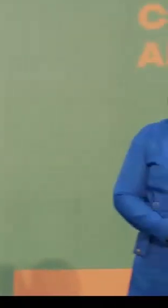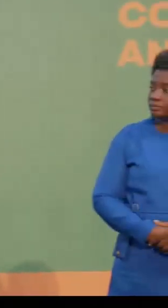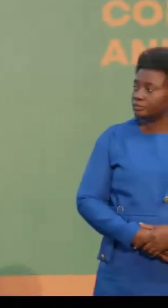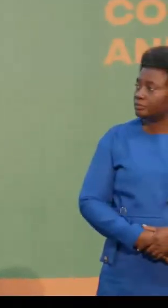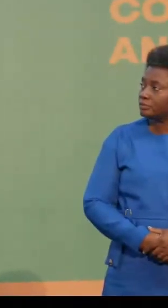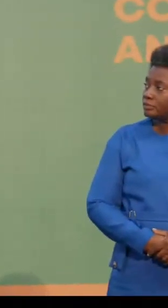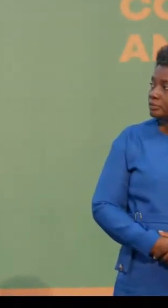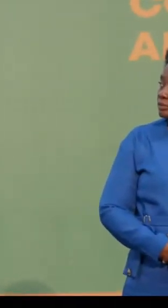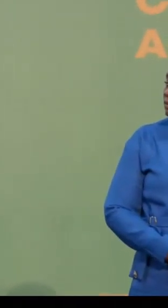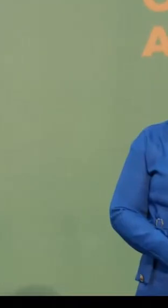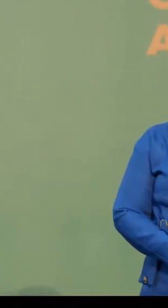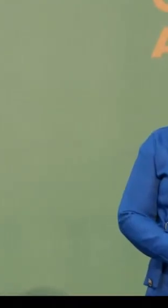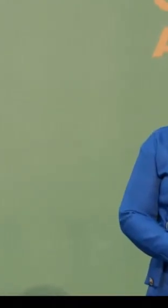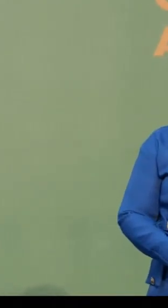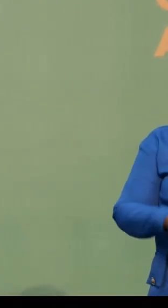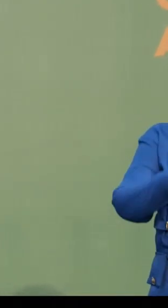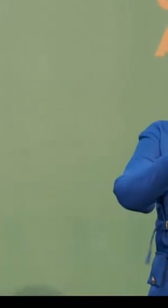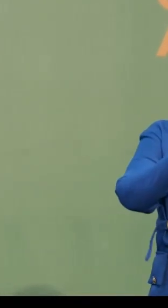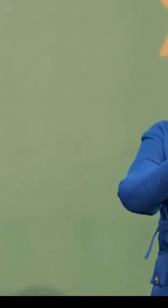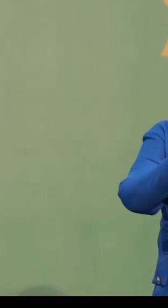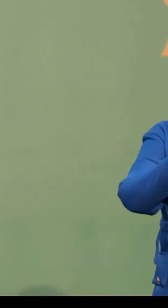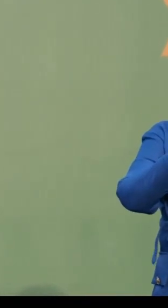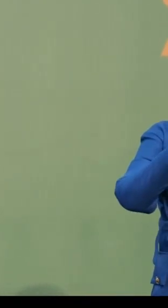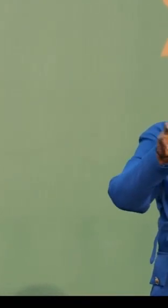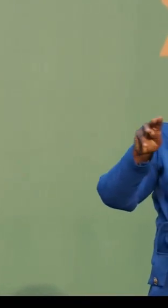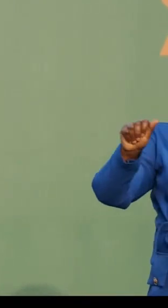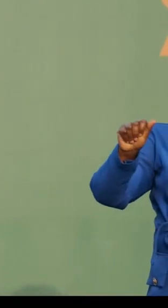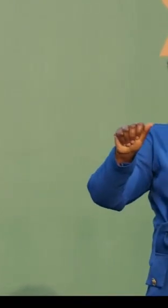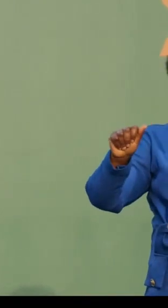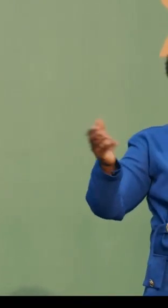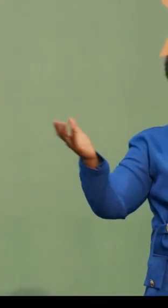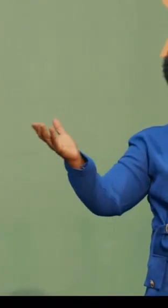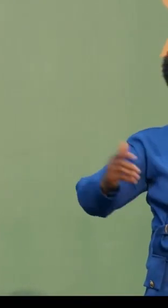So I present to you Oluwashola Blessing Balogun.